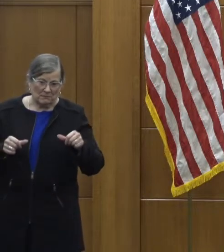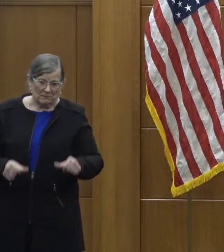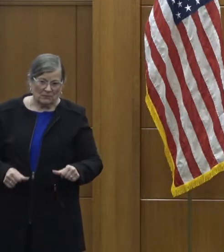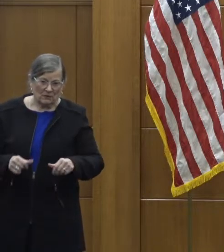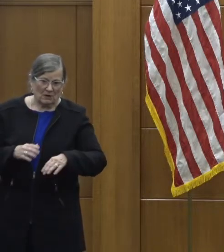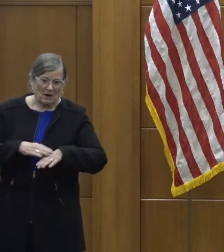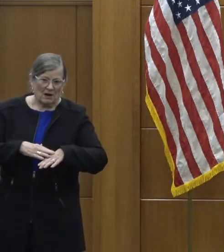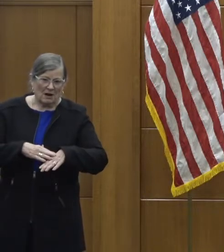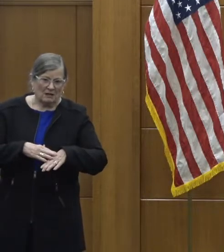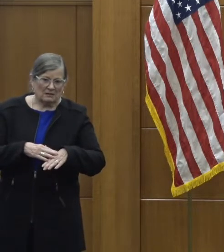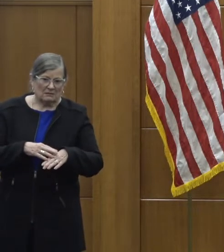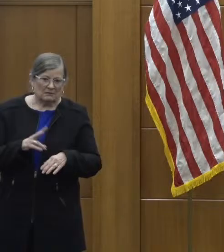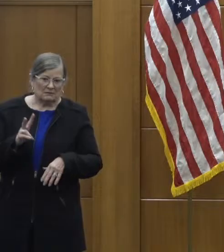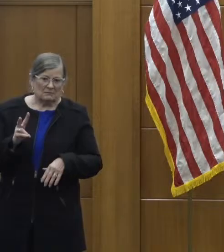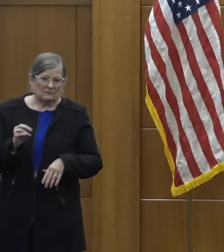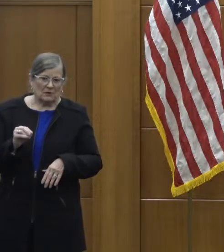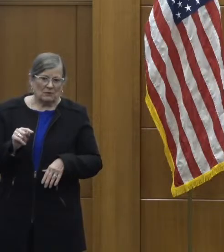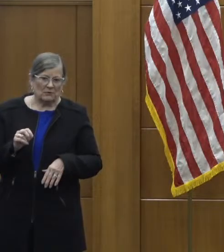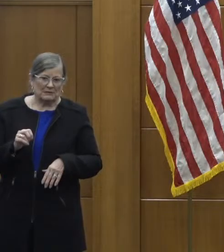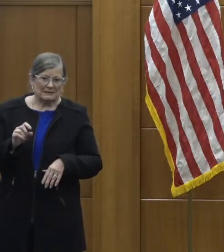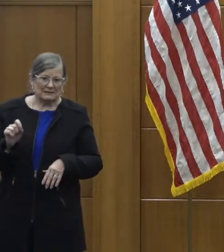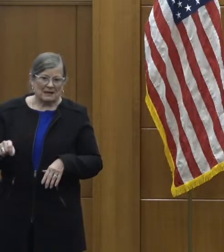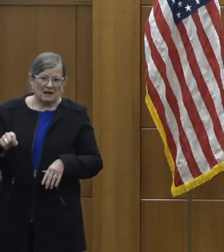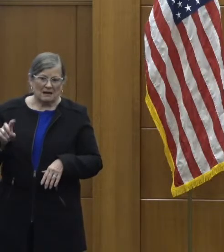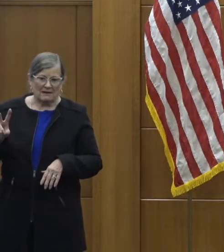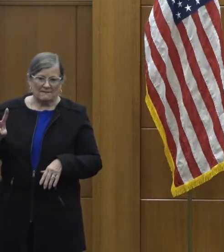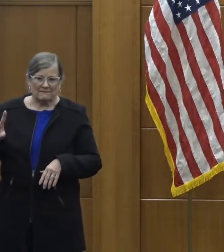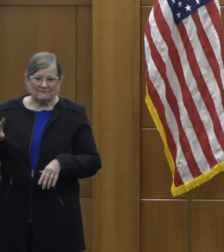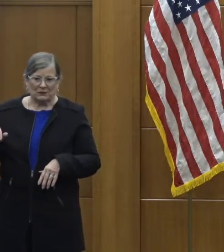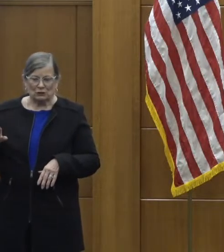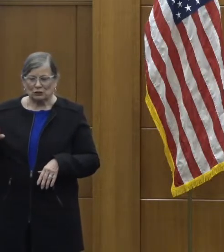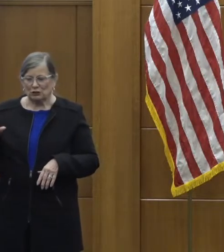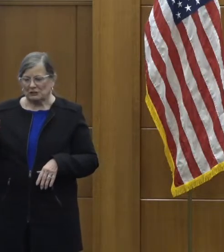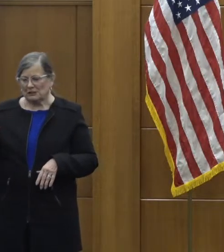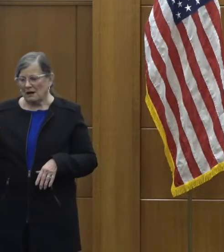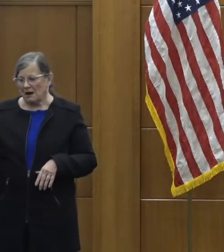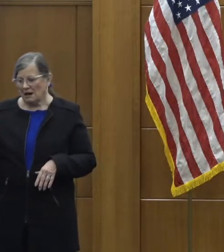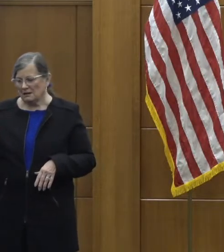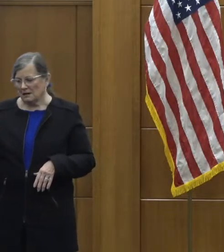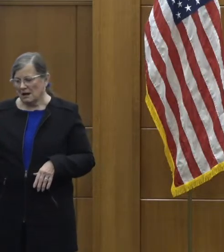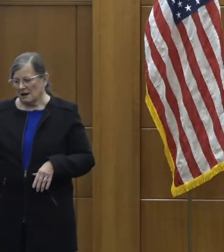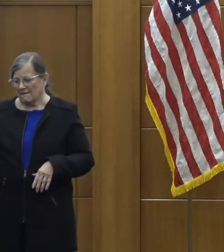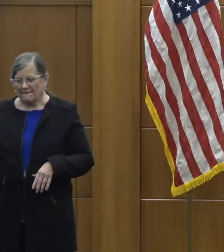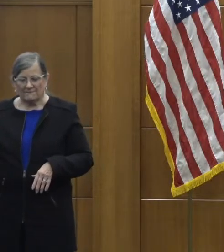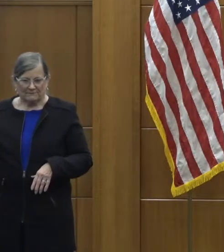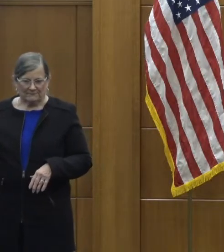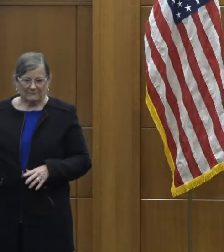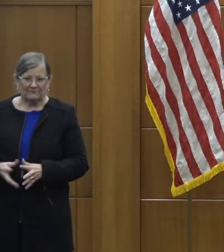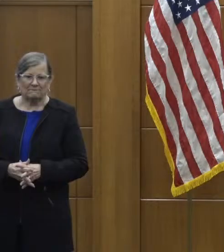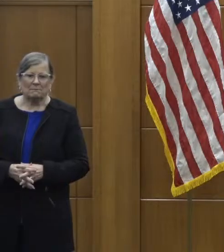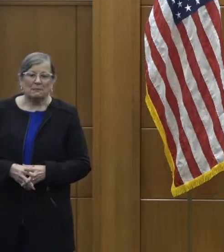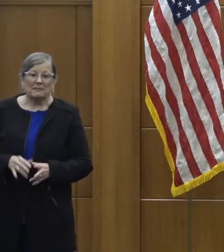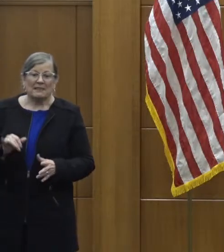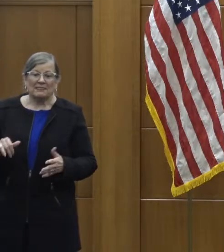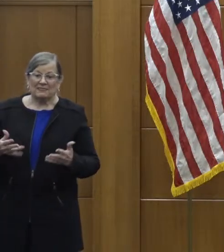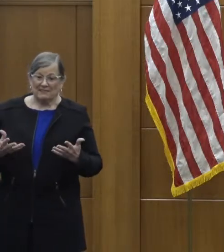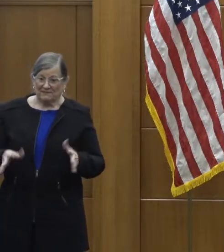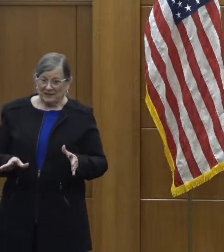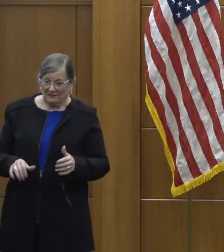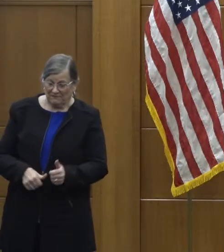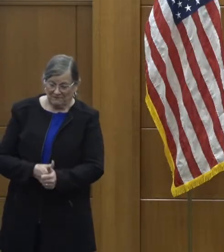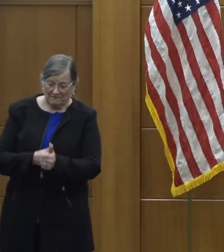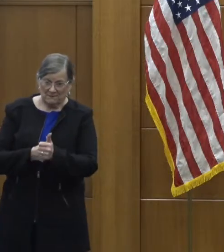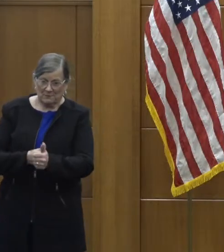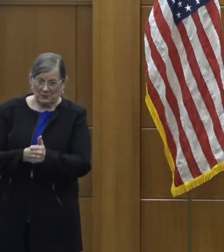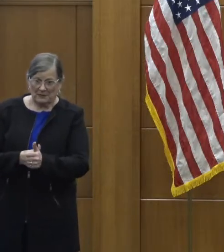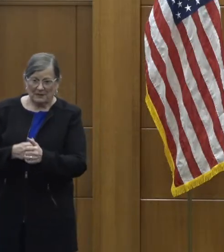vote.virginia.gov. They are updated in real time and finalized by localities after an extra check on November 14th. They